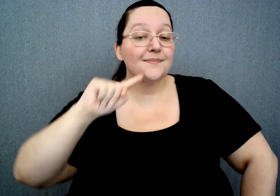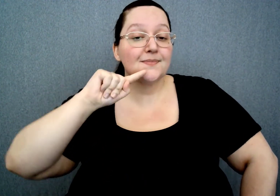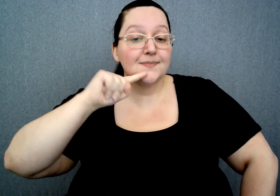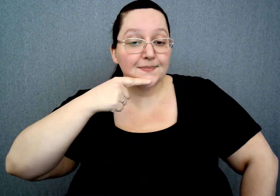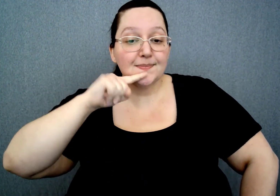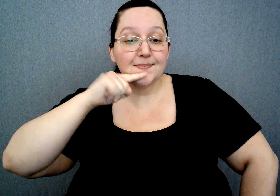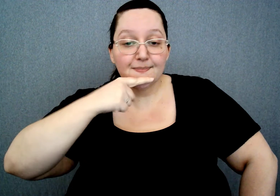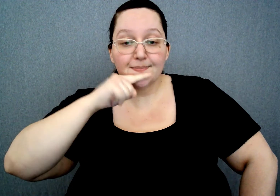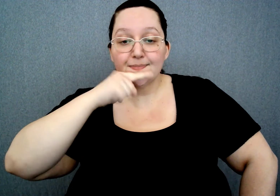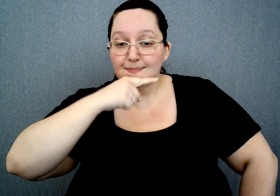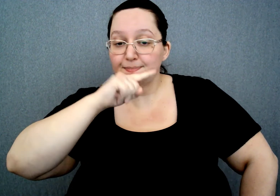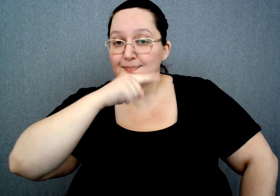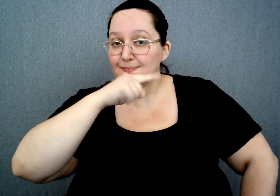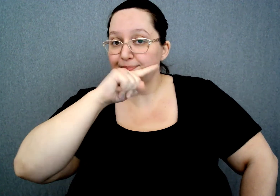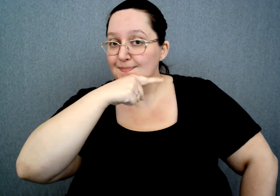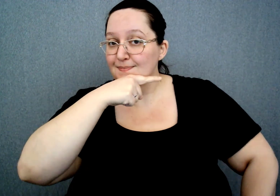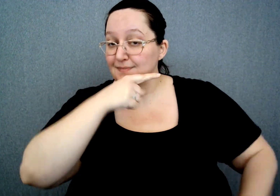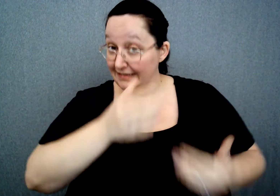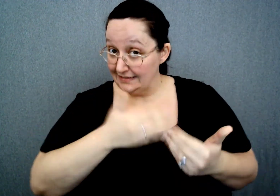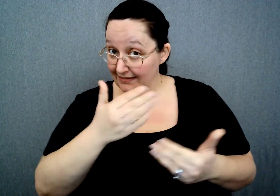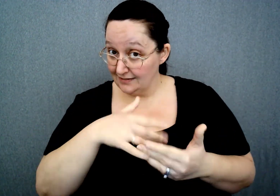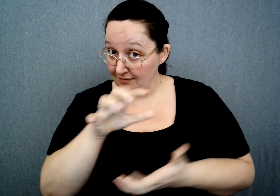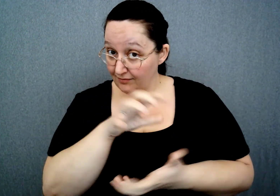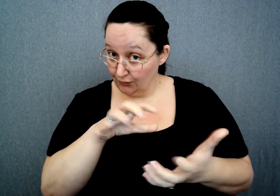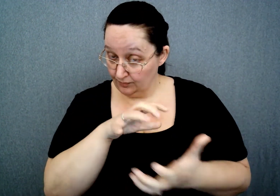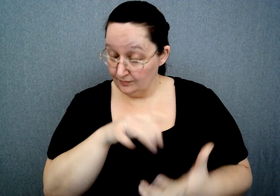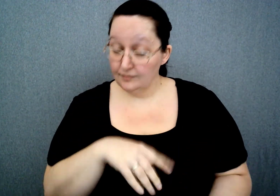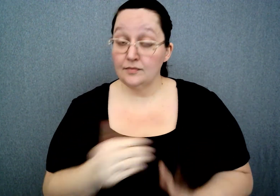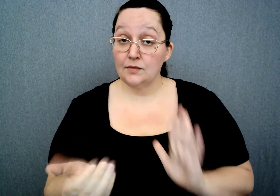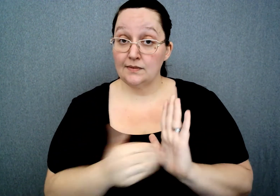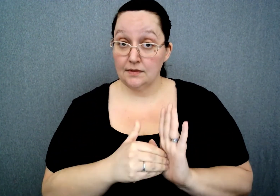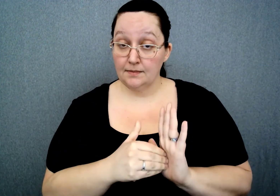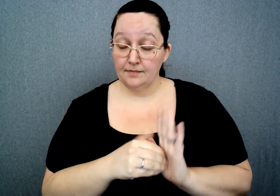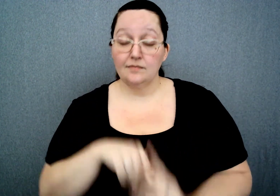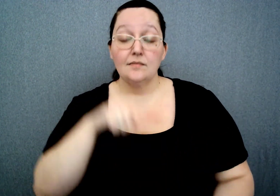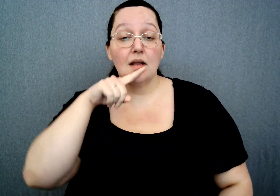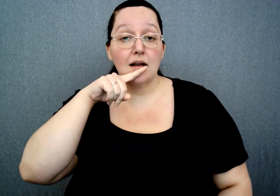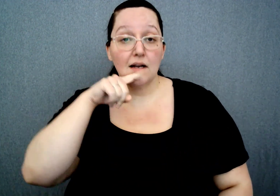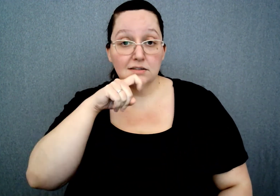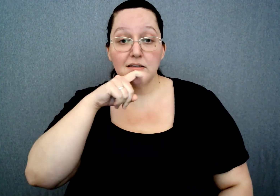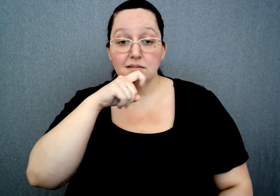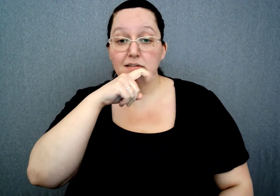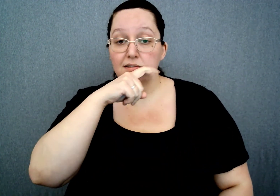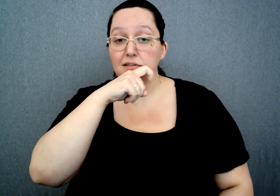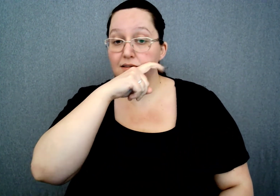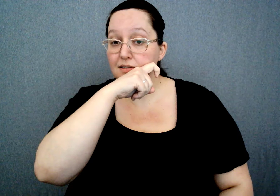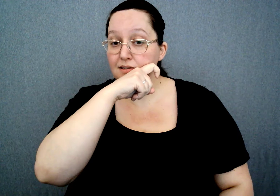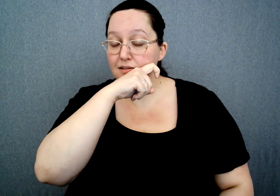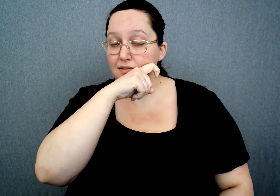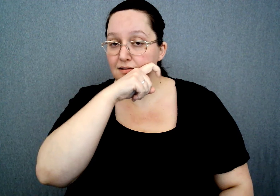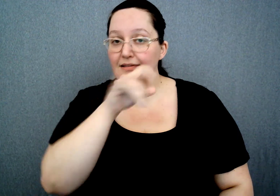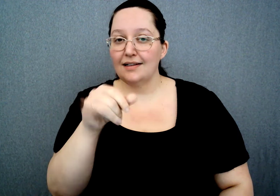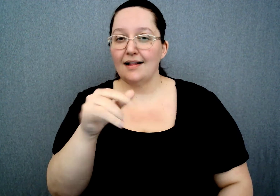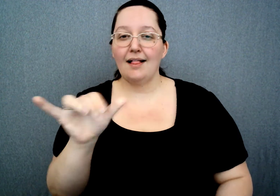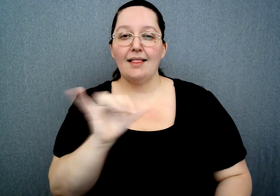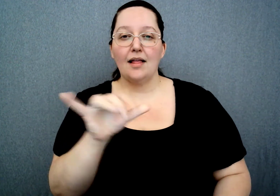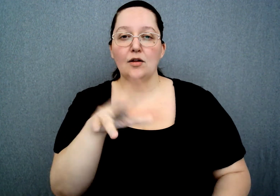Corn, however, is an index that goes in the exact same place, but you twist. It's easily confused. Cereal's